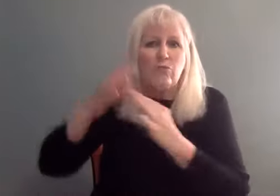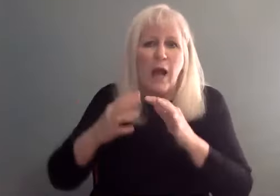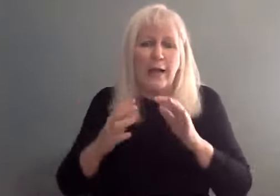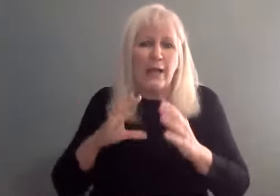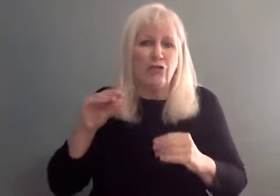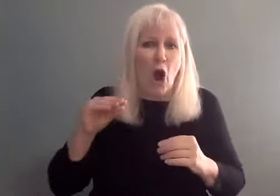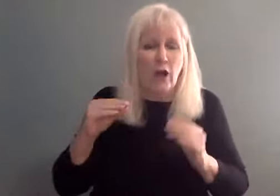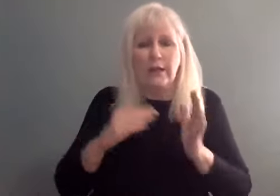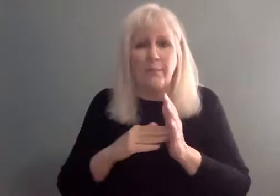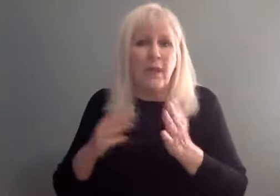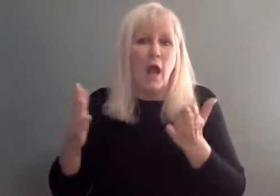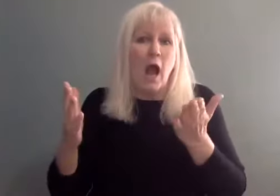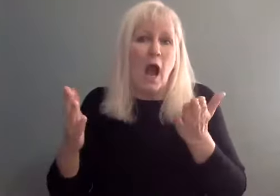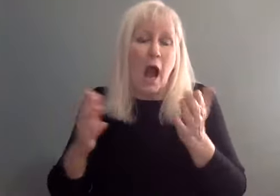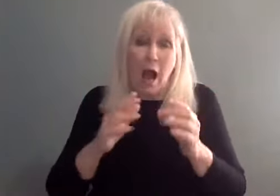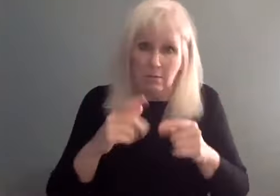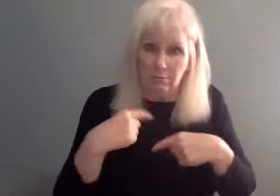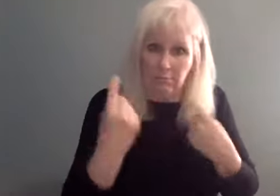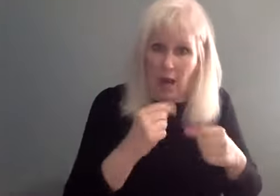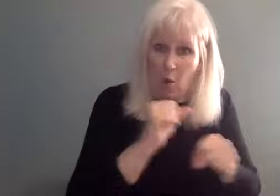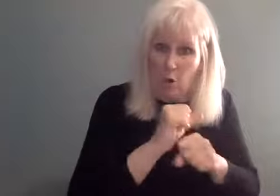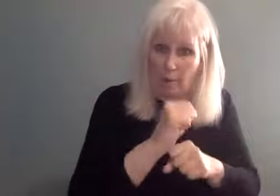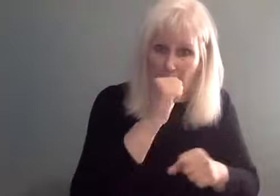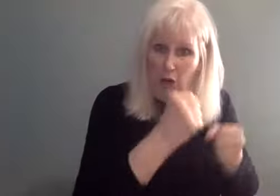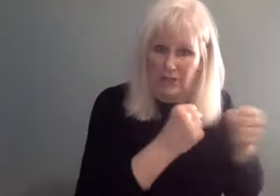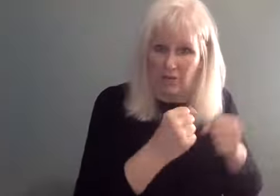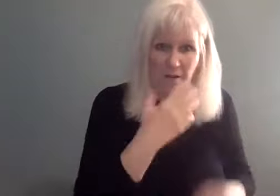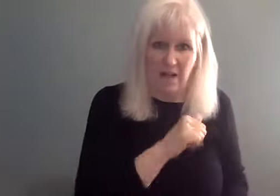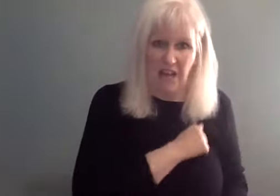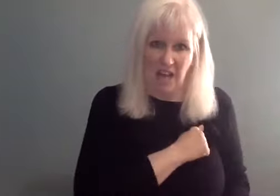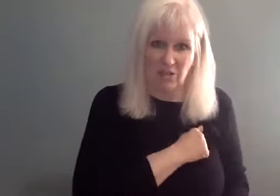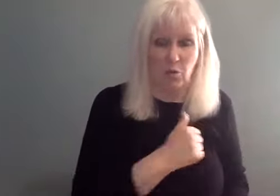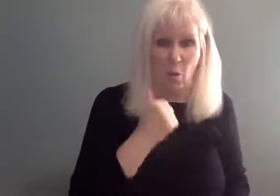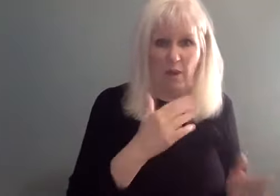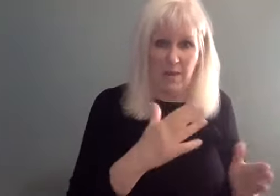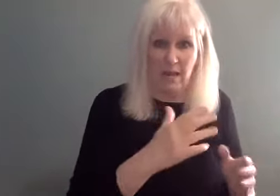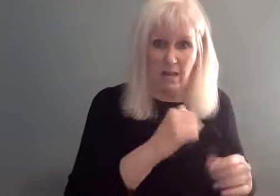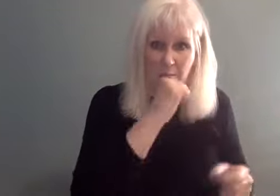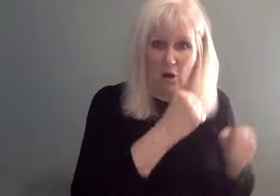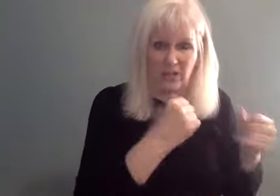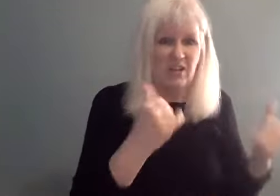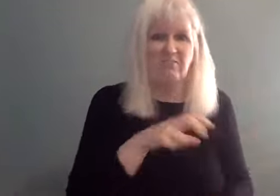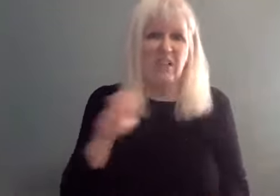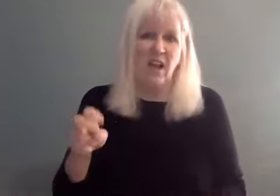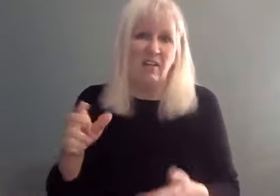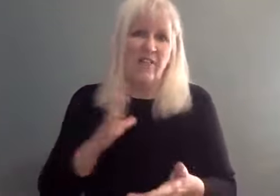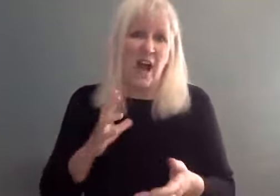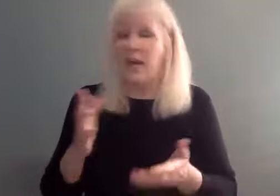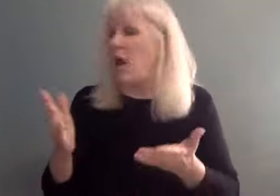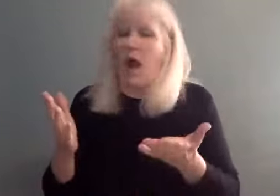coffee shop. I'm a bartender, so I have a bad attitude. You know, they won't let me tend bar. So I just I gave people, people